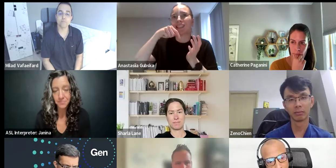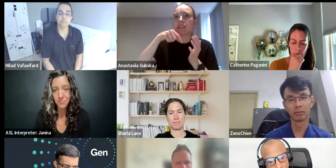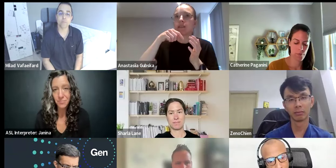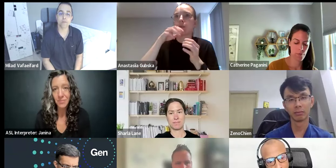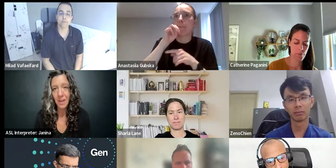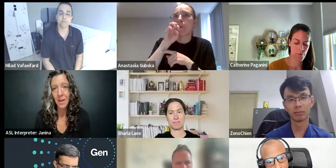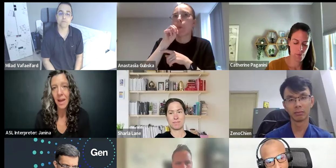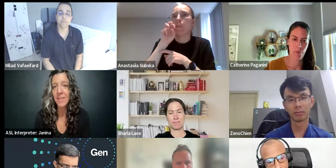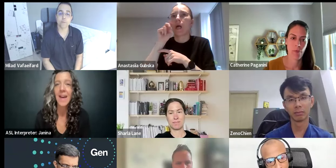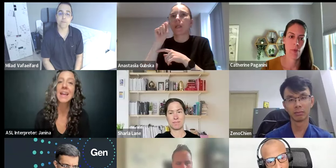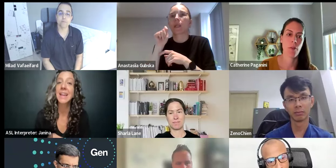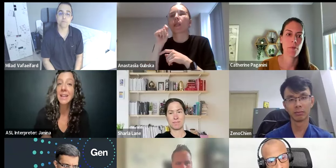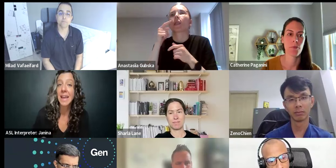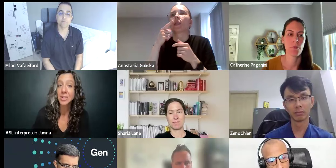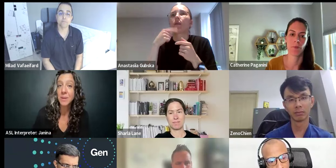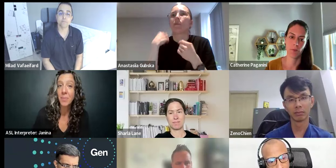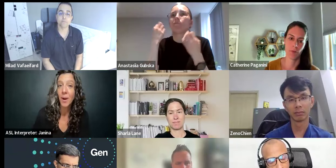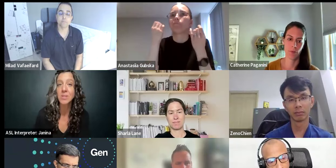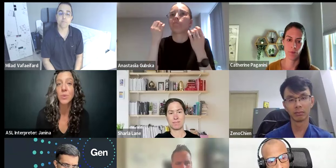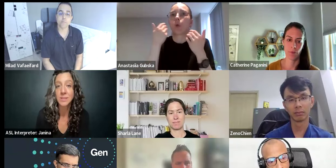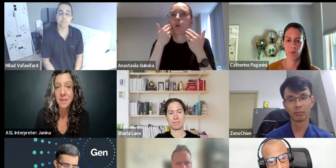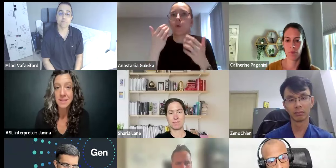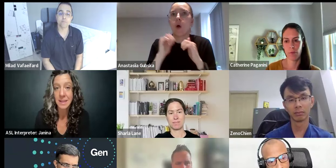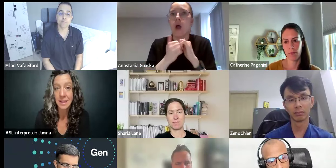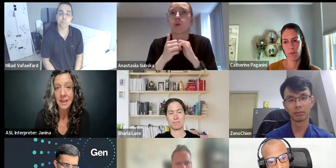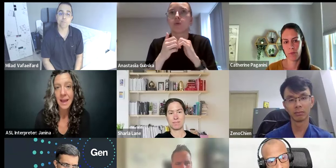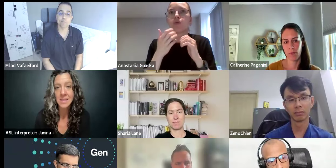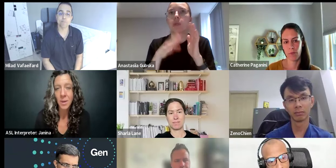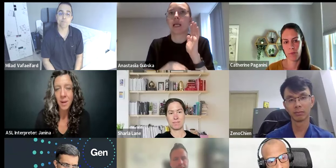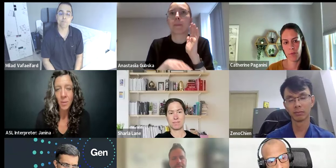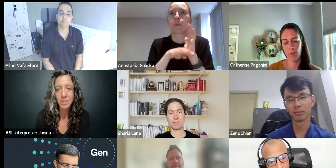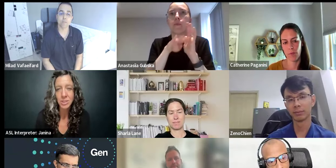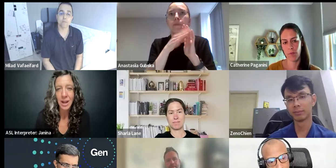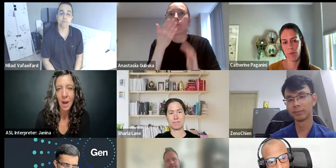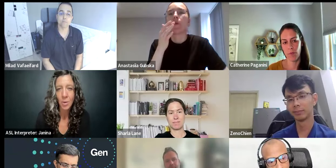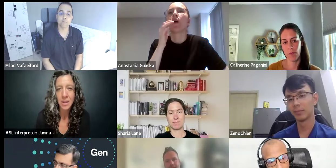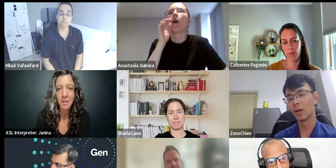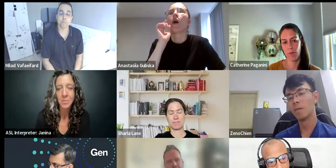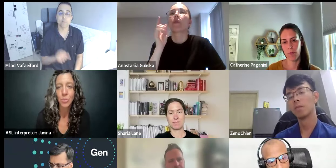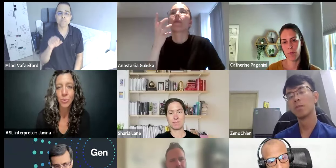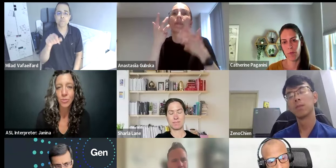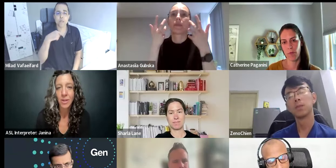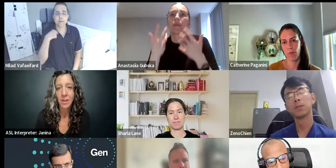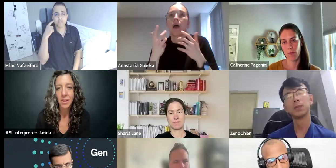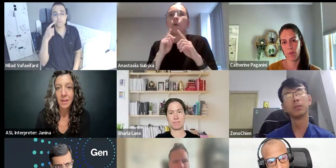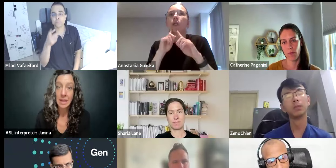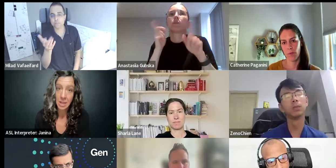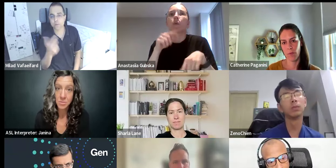happening. I think that engagement part is what is missing. And so I'm not quite sure how we can